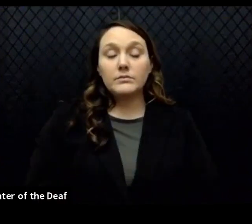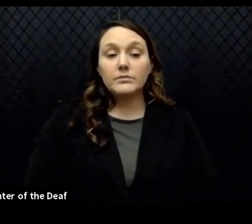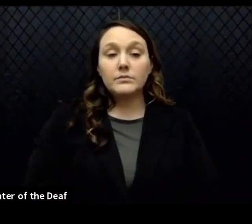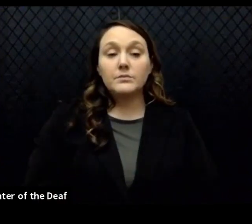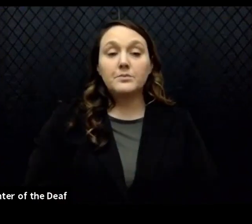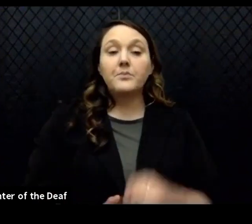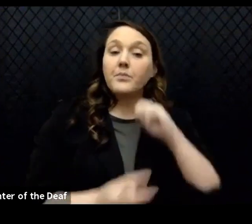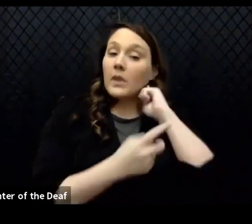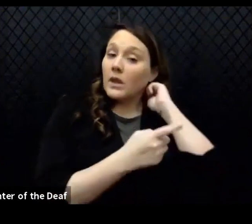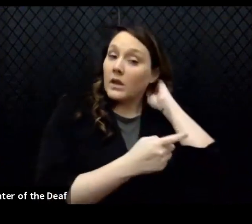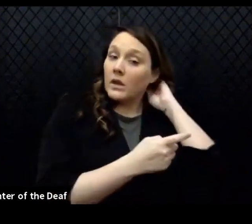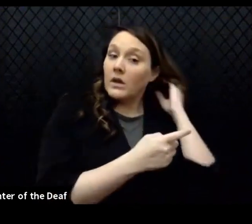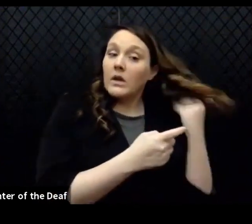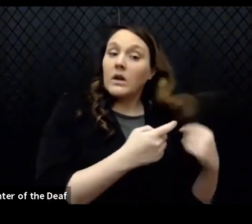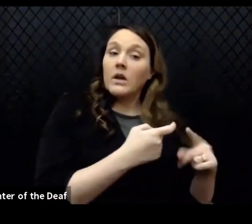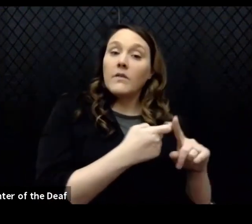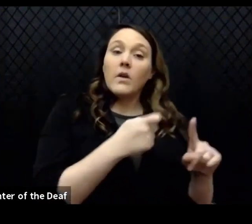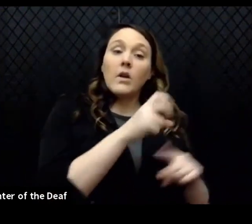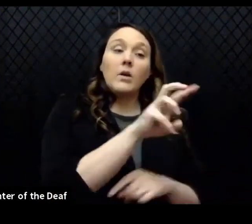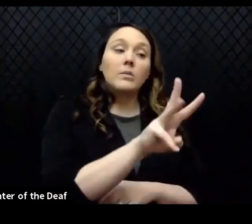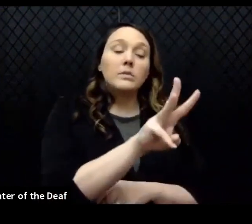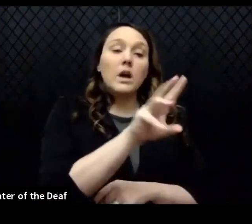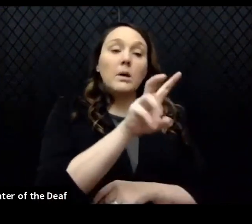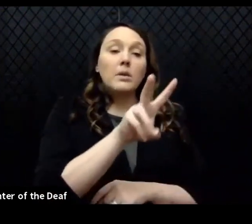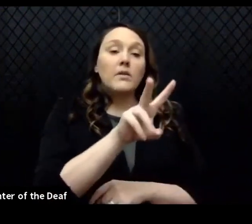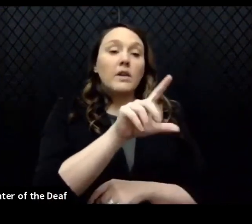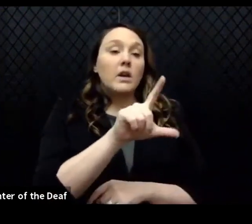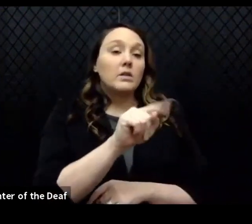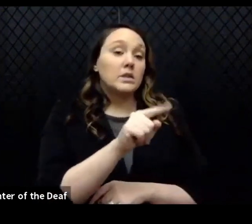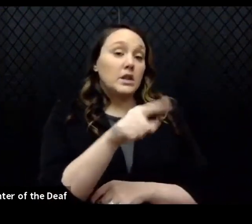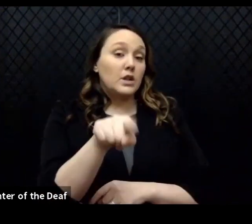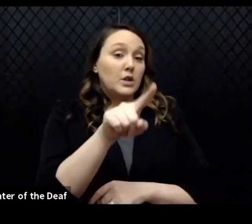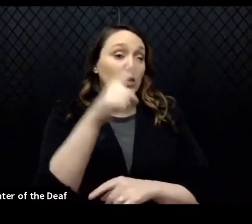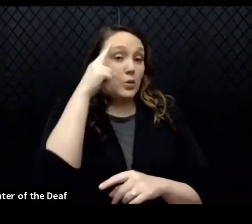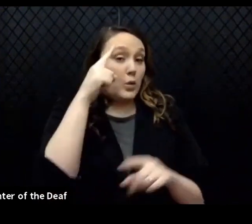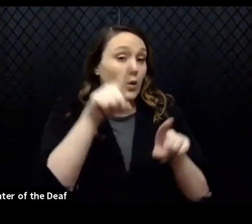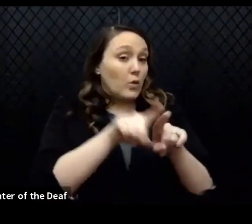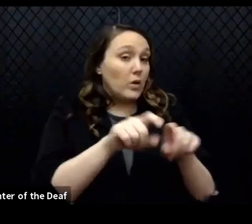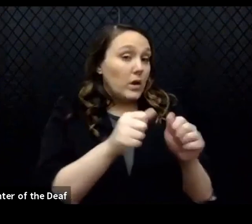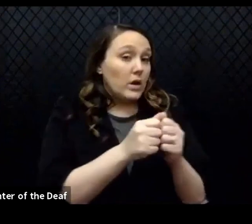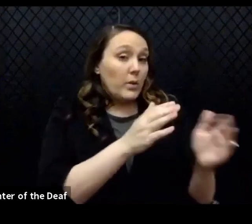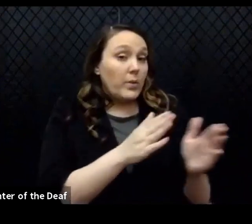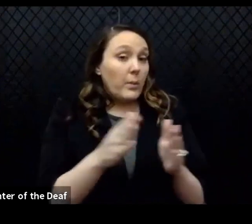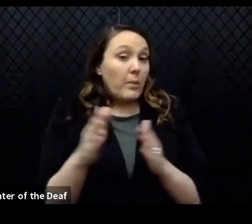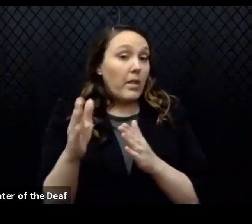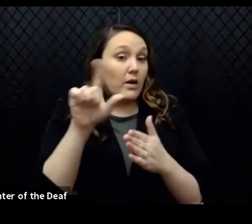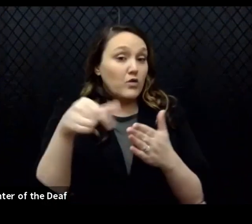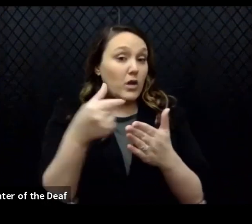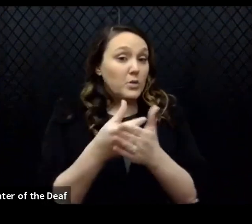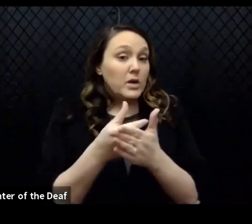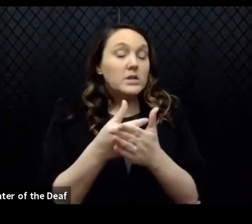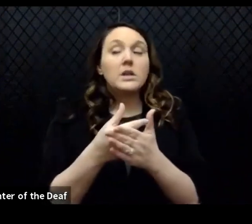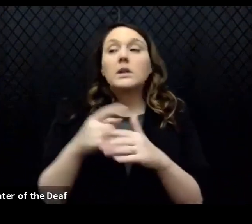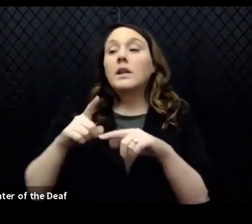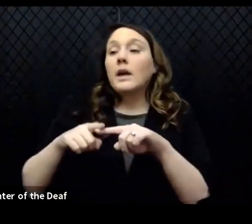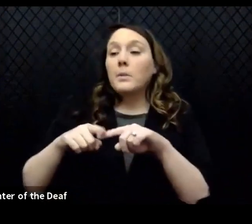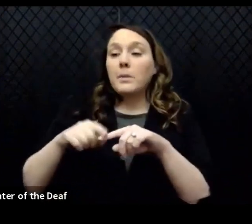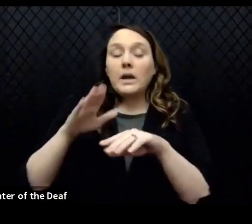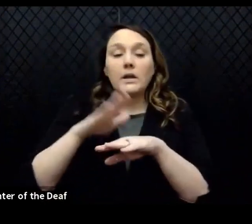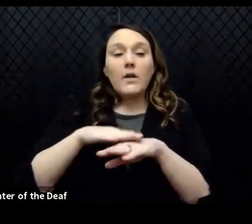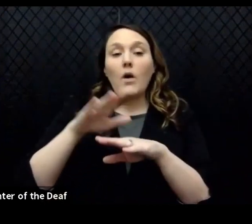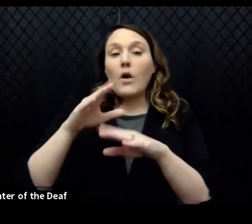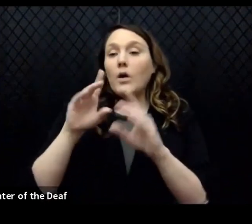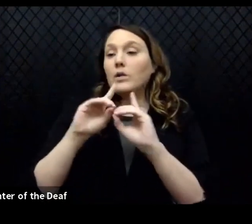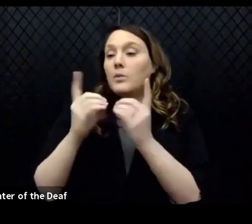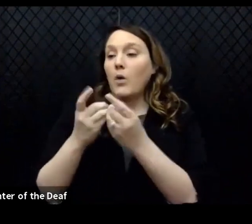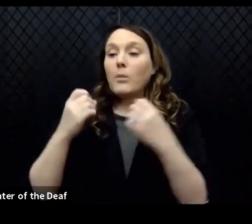From WBLT, do you agree with the school's plan on graduations? The plan is based on the guidance from Department of Education and our